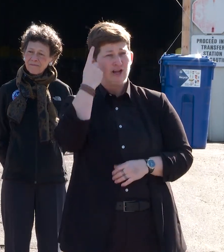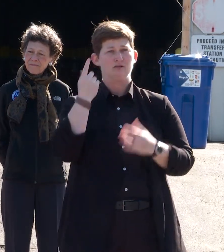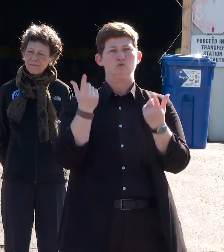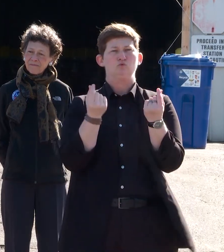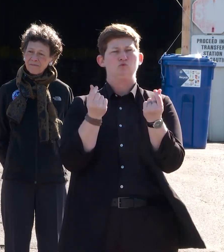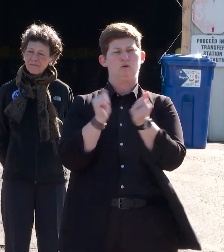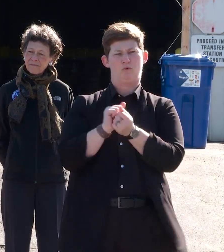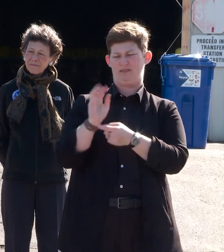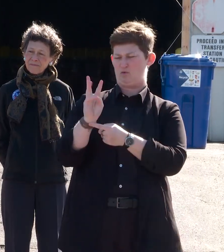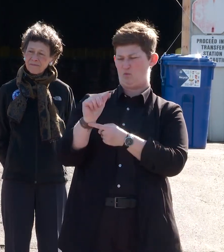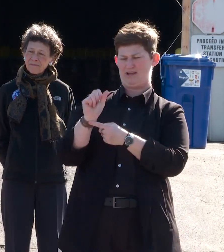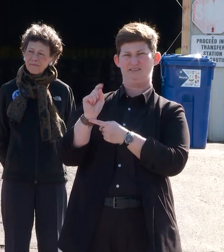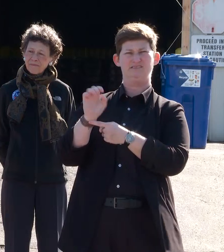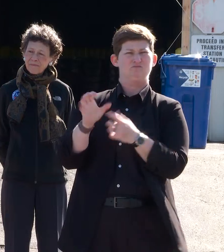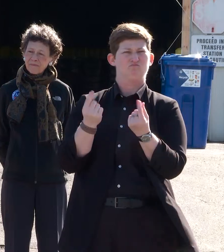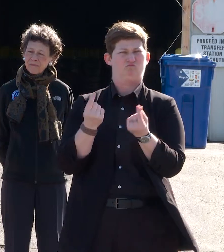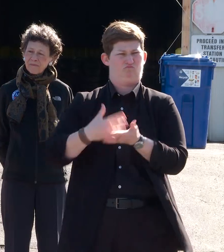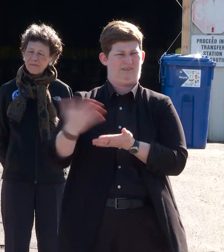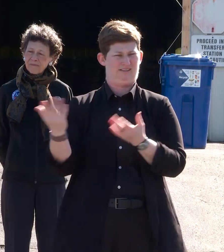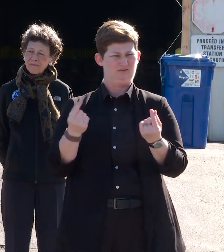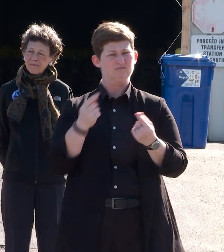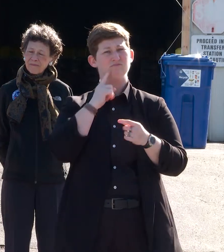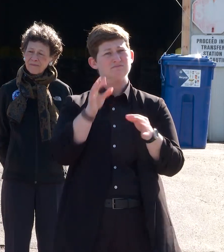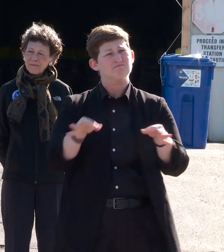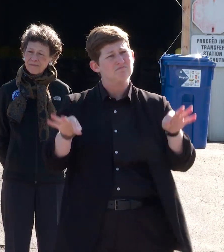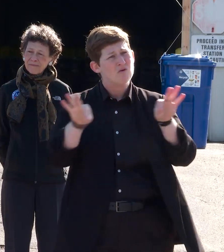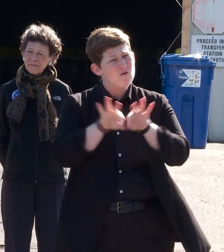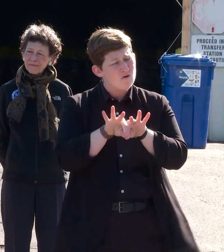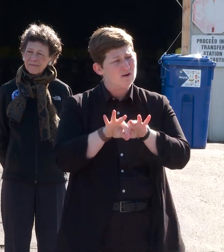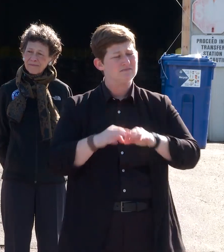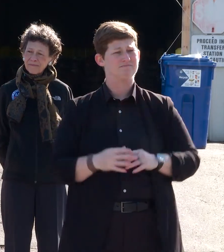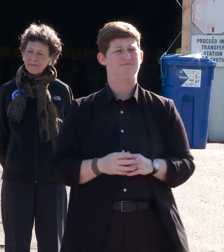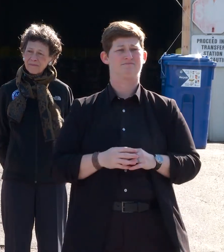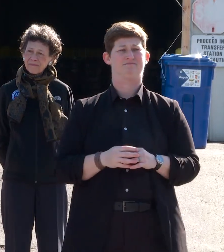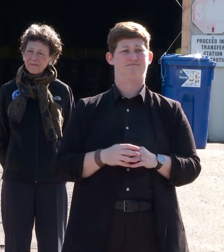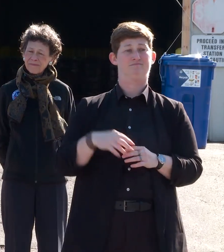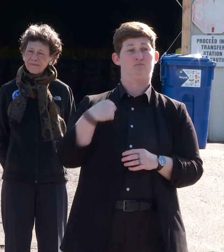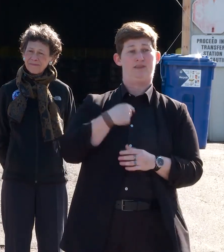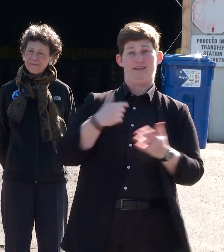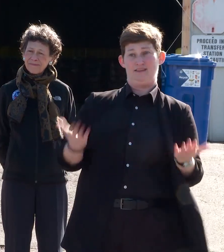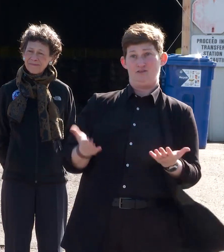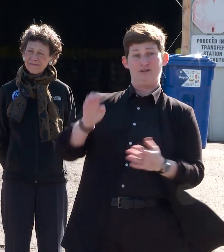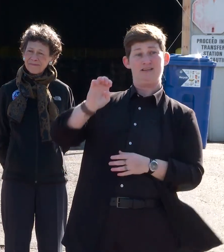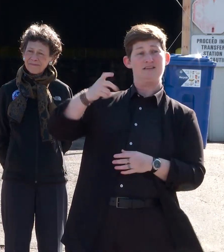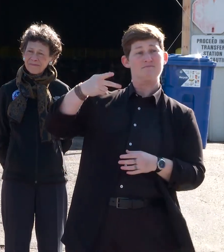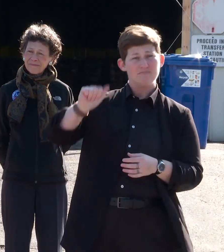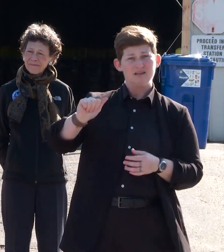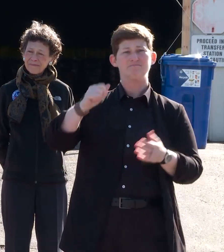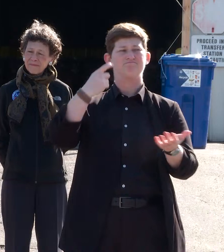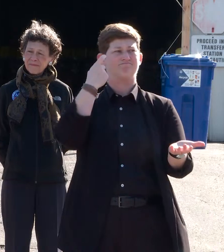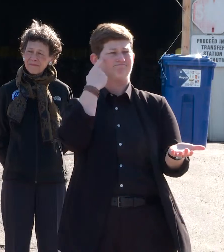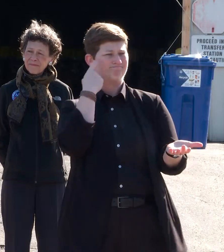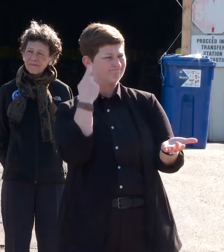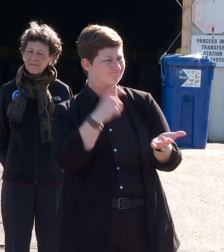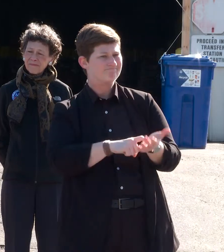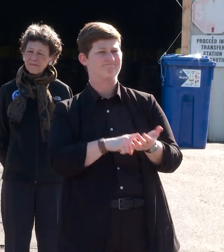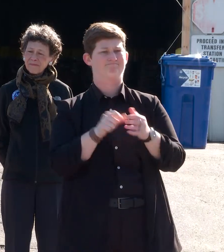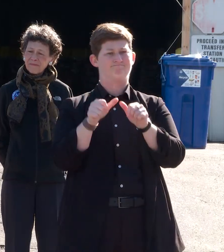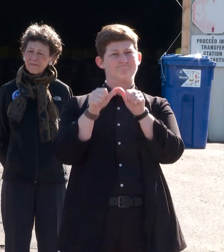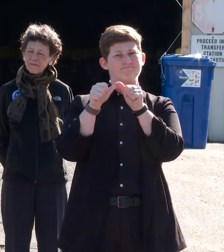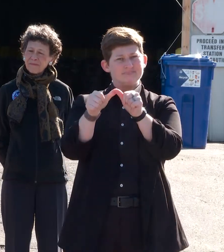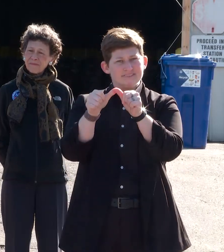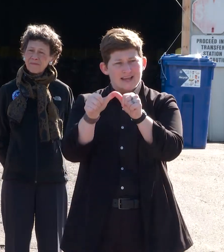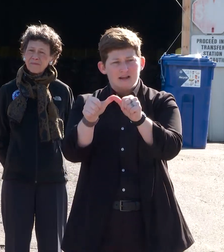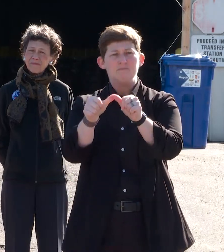I completely agree. What we do with our waste matters. We at EPA have long recognized the importance of sustainable materials